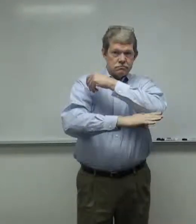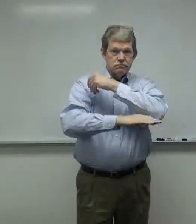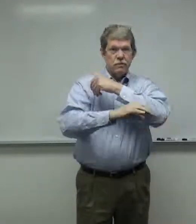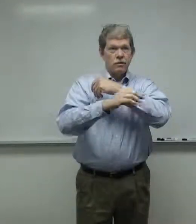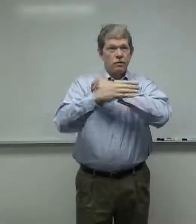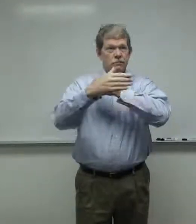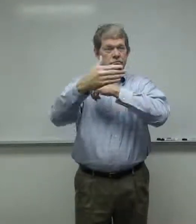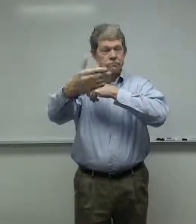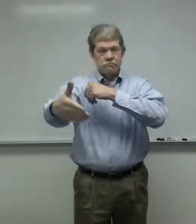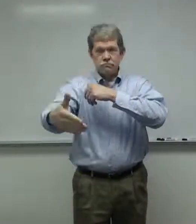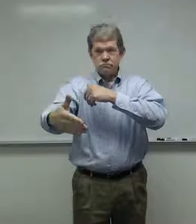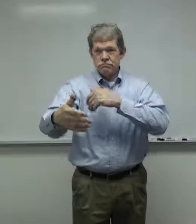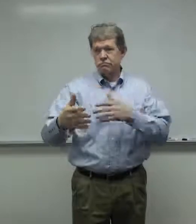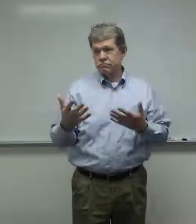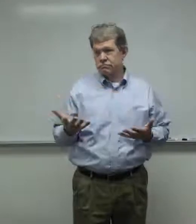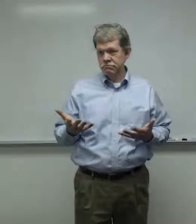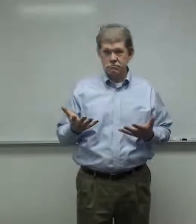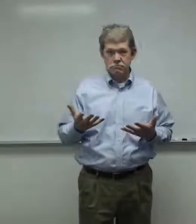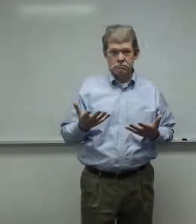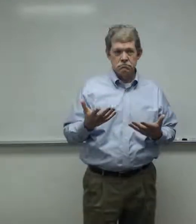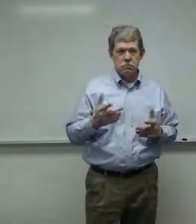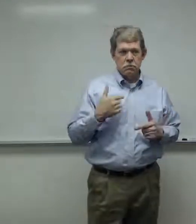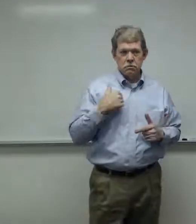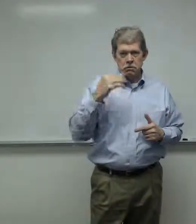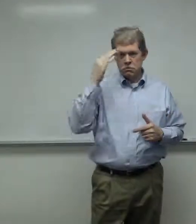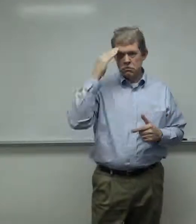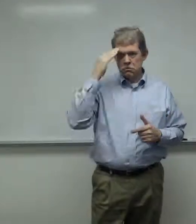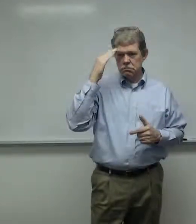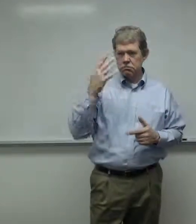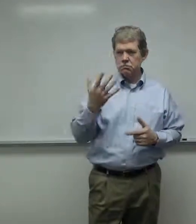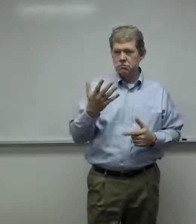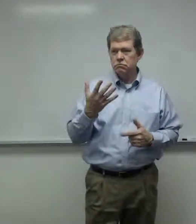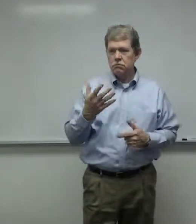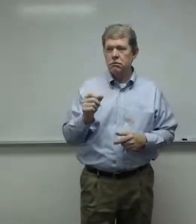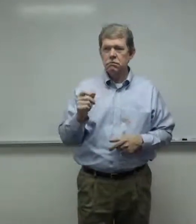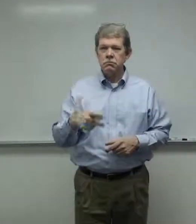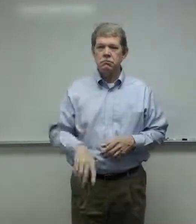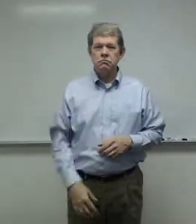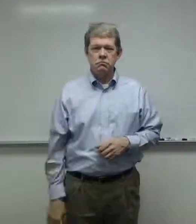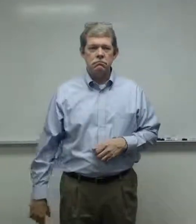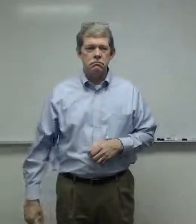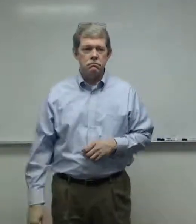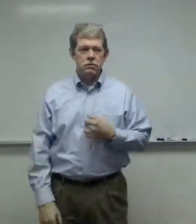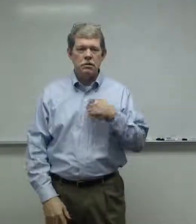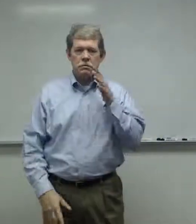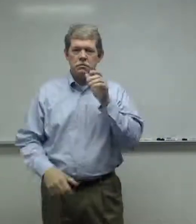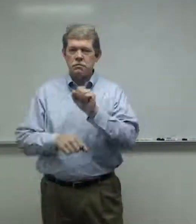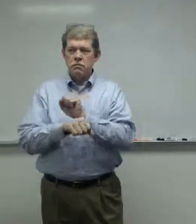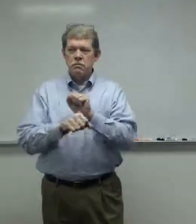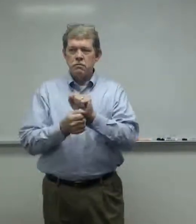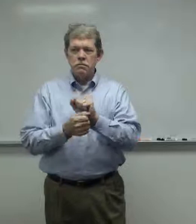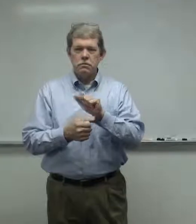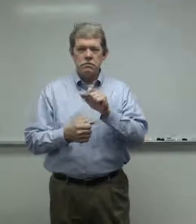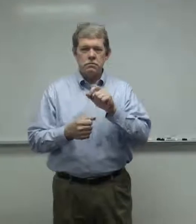If we were able to start them back in the fall, would you be interested in that? Yeah, let me know. Okay, good.